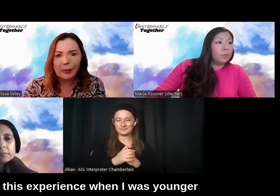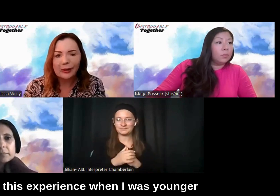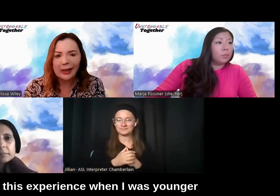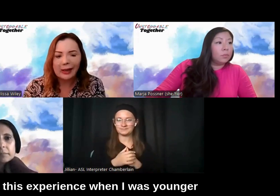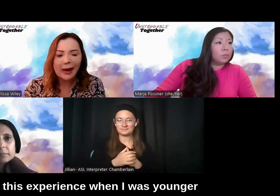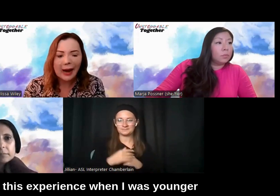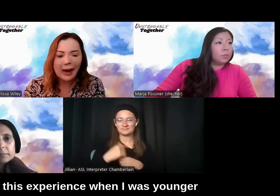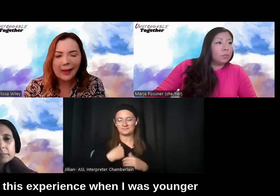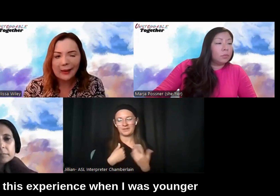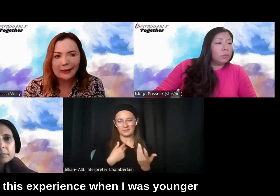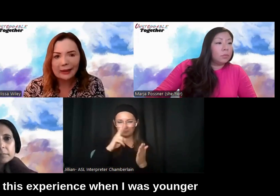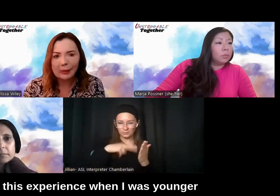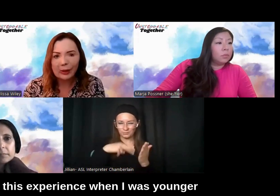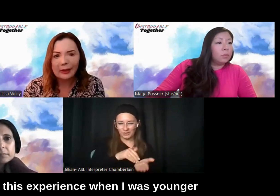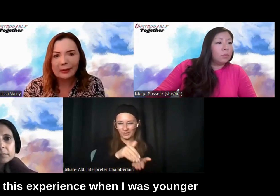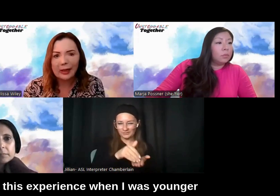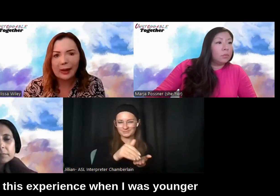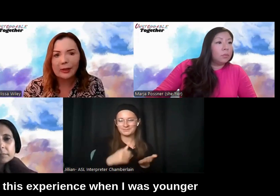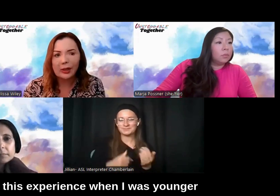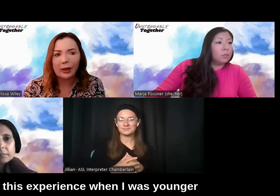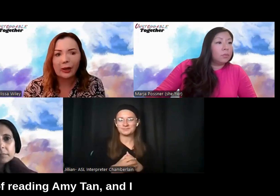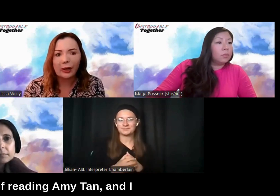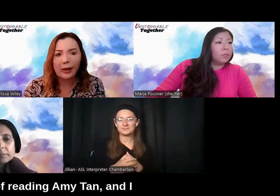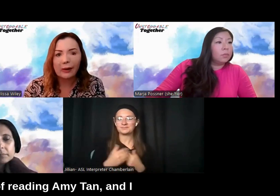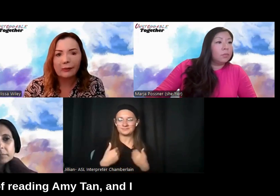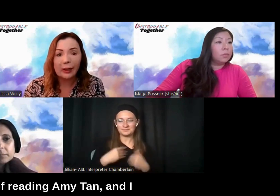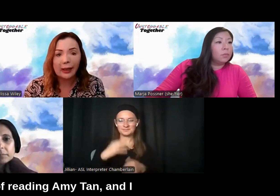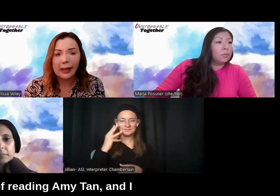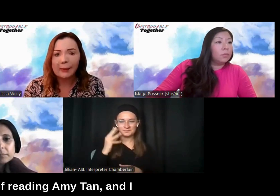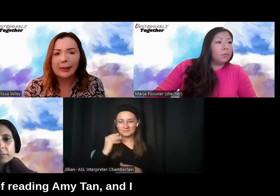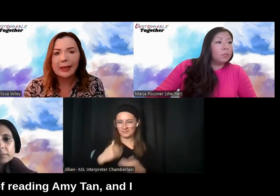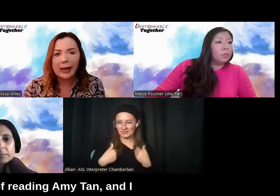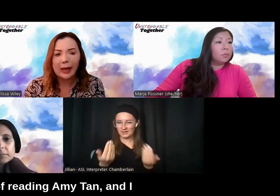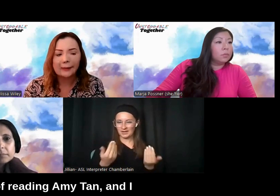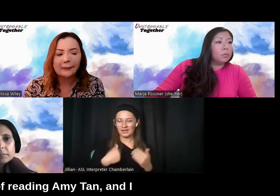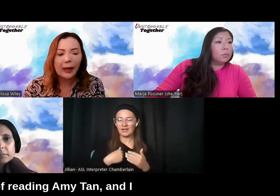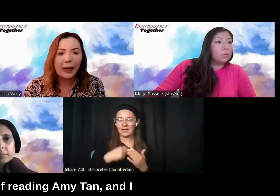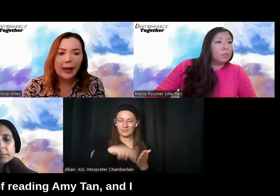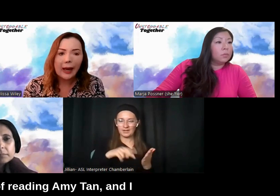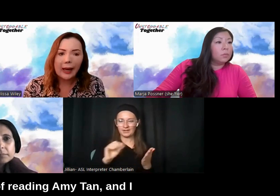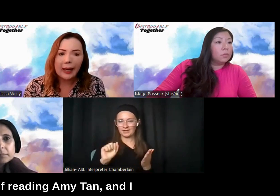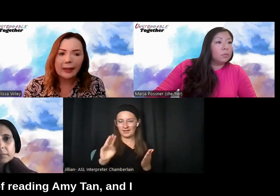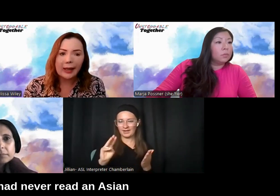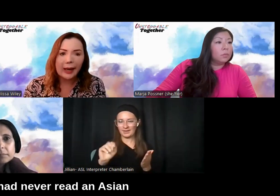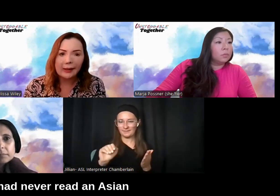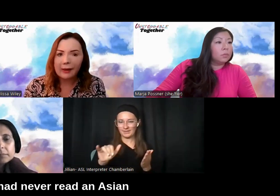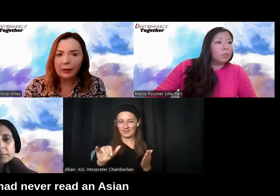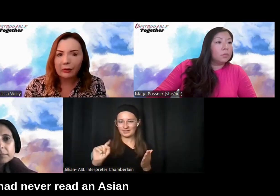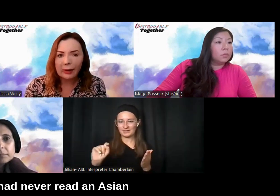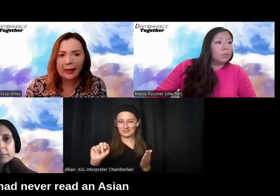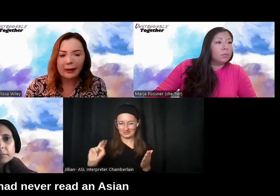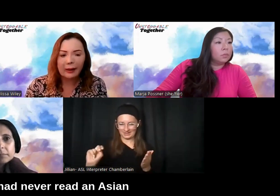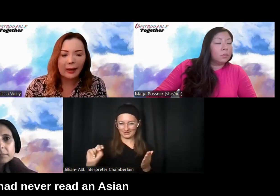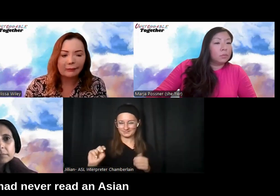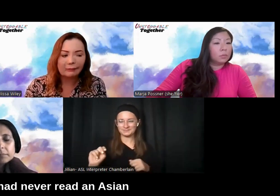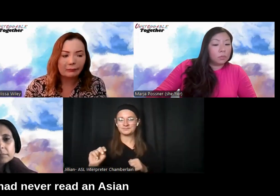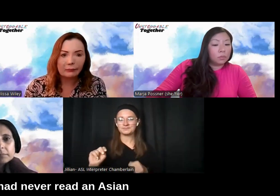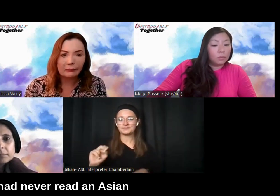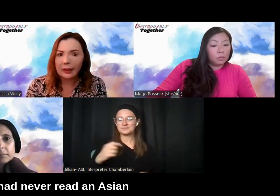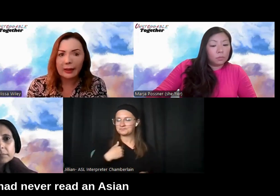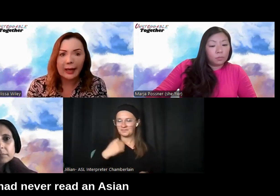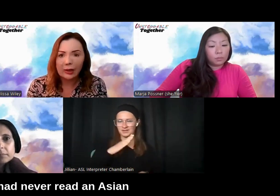literary person, I had this experience when I was younger of reading Amy Tan, and I had never read